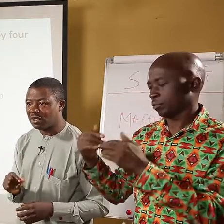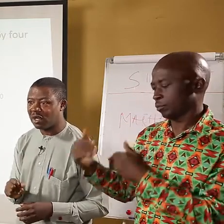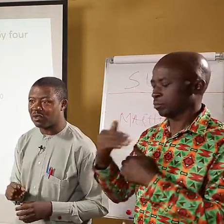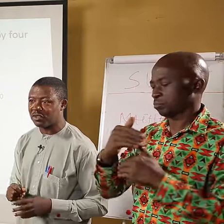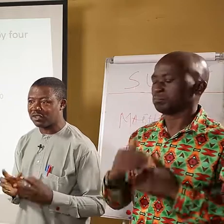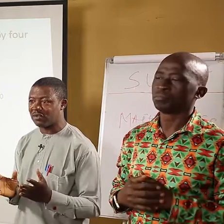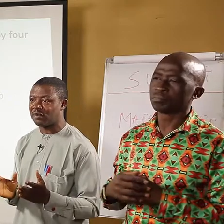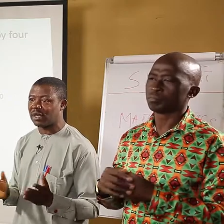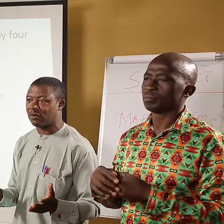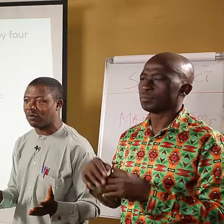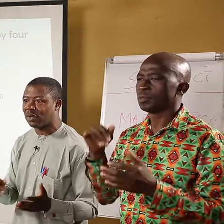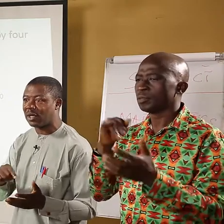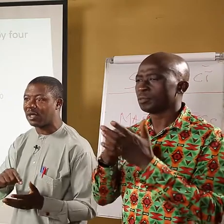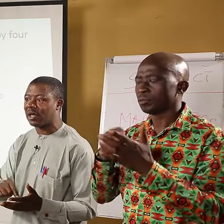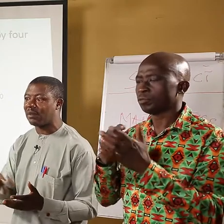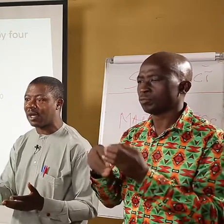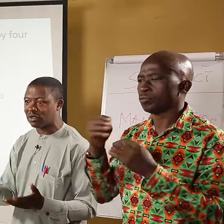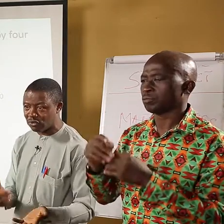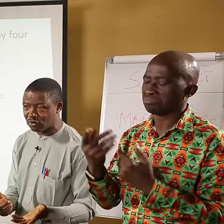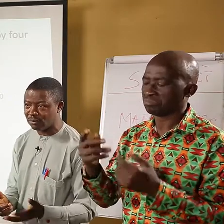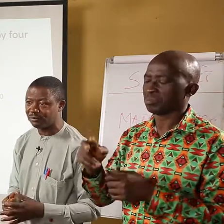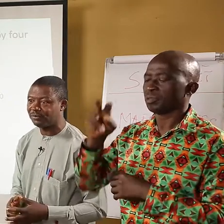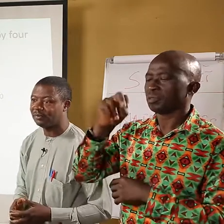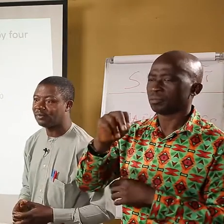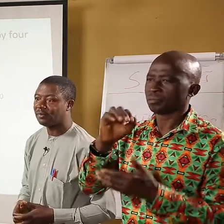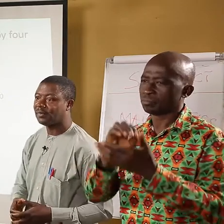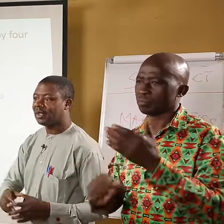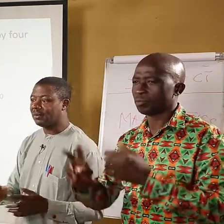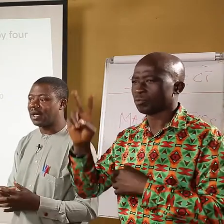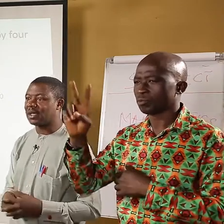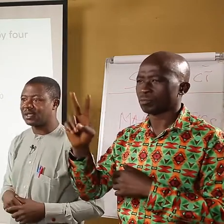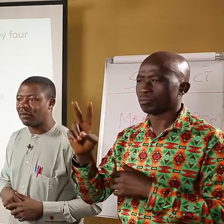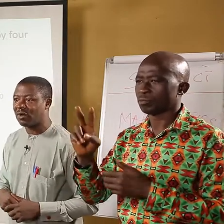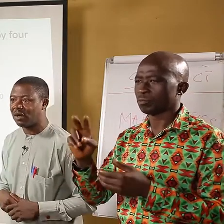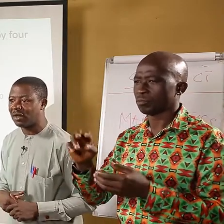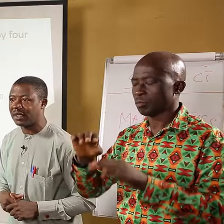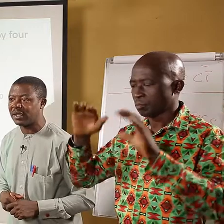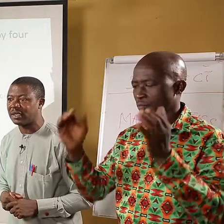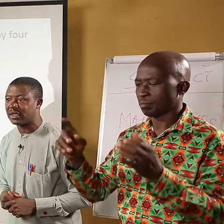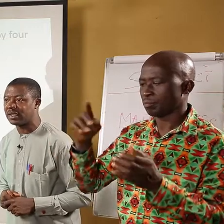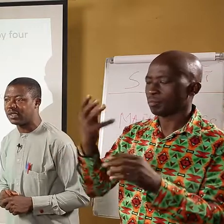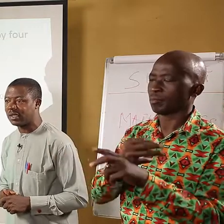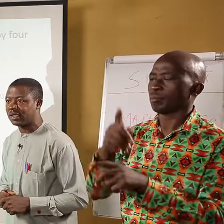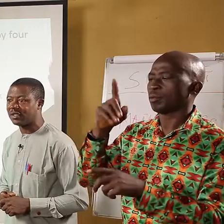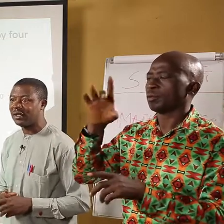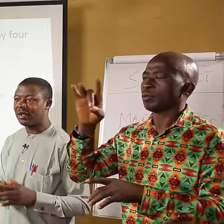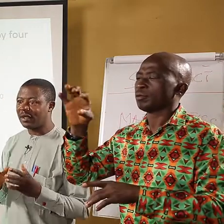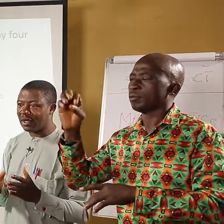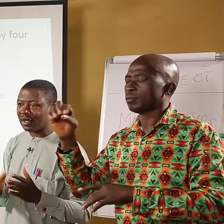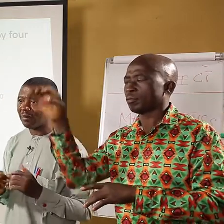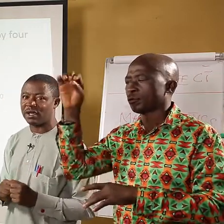its interior angle is given by the formula n minus 2 in bracket times 180